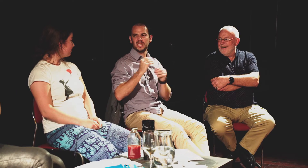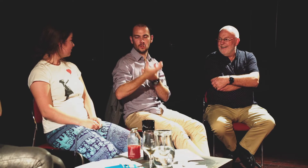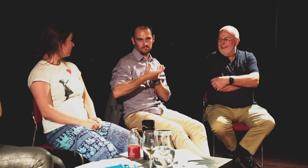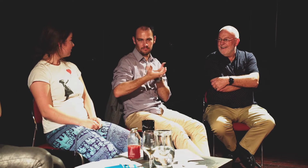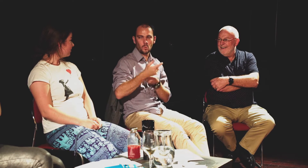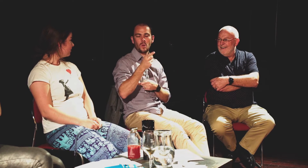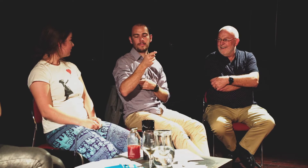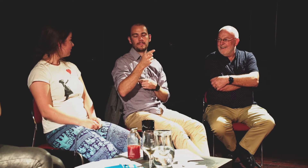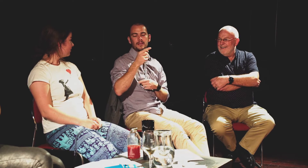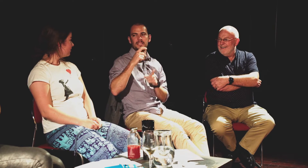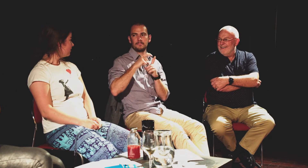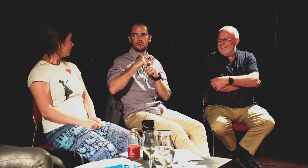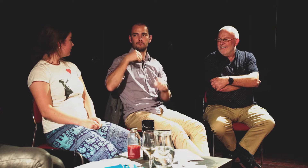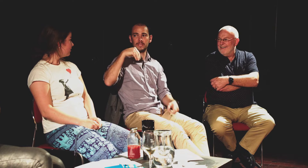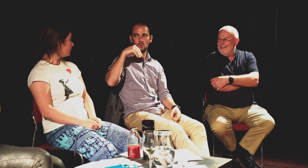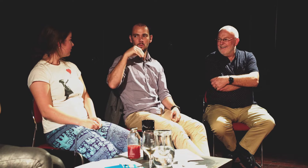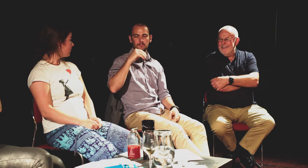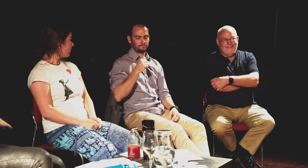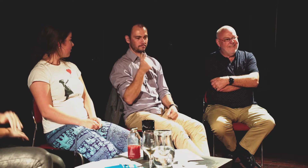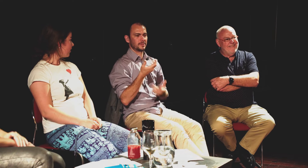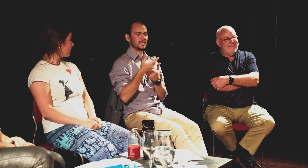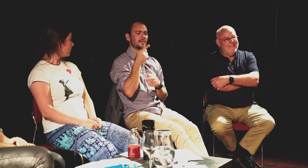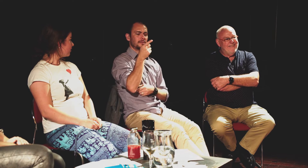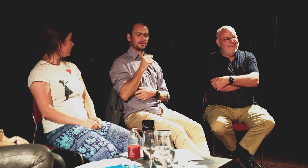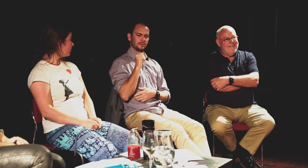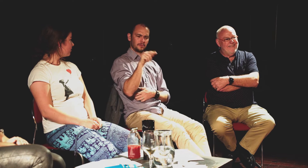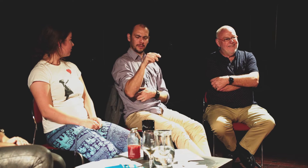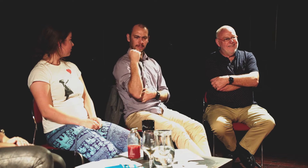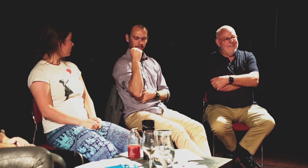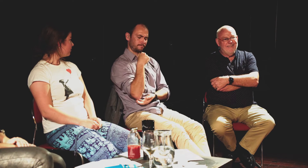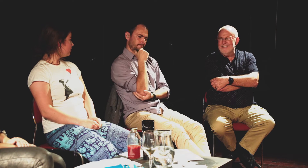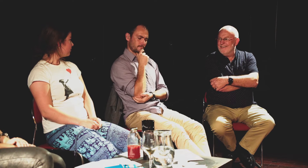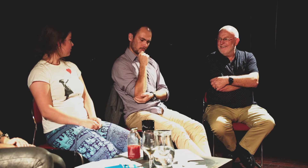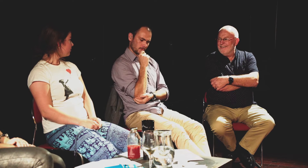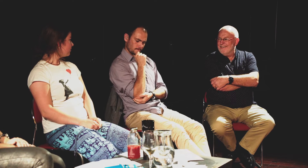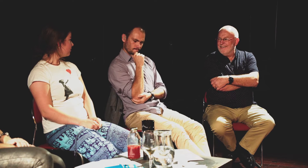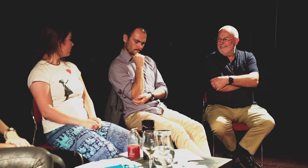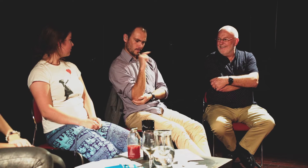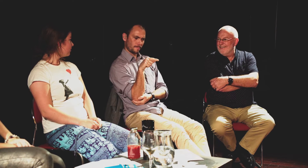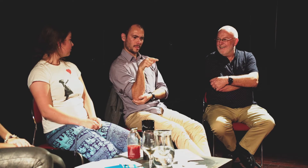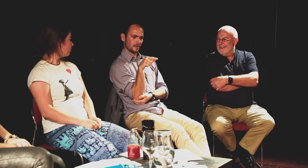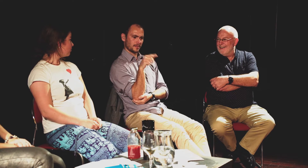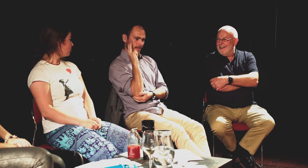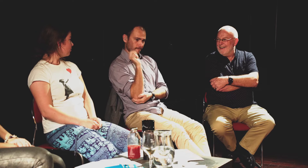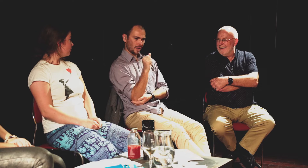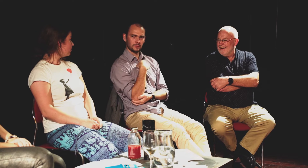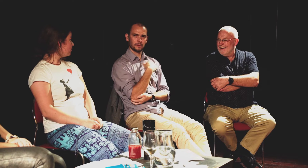had a discussion with a deputy principal there, and he said, "David, so you're deaf,